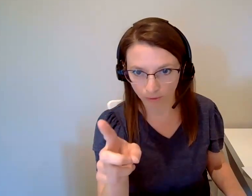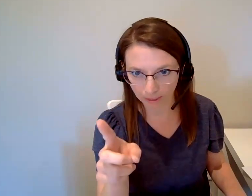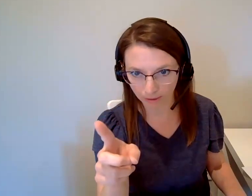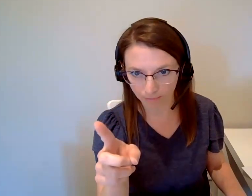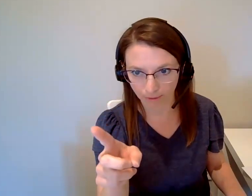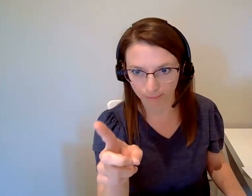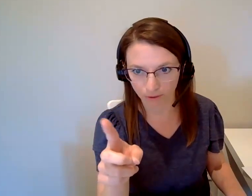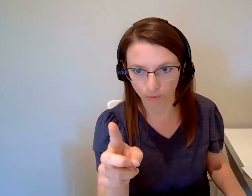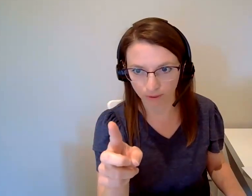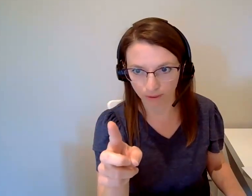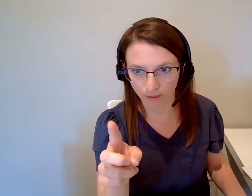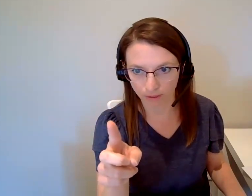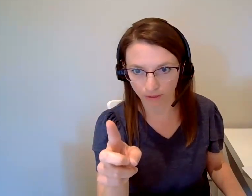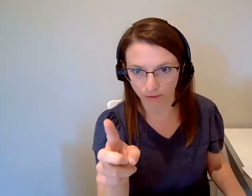Jody, maybe you can